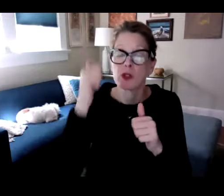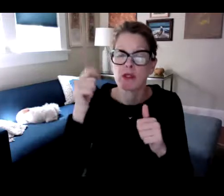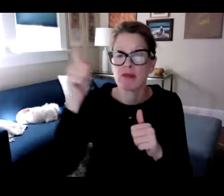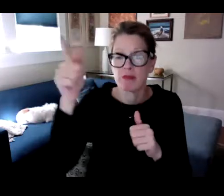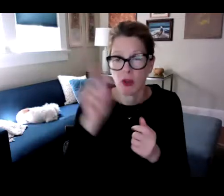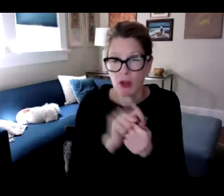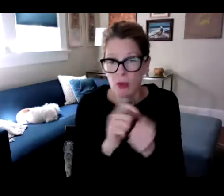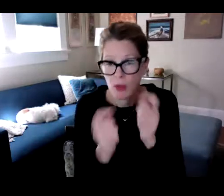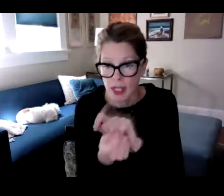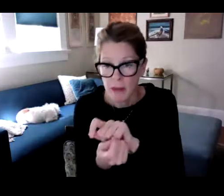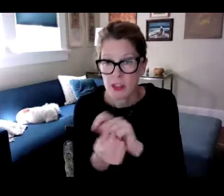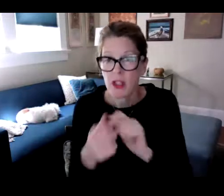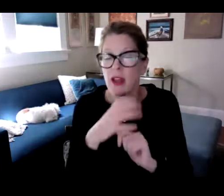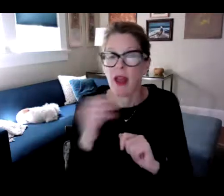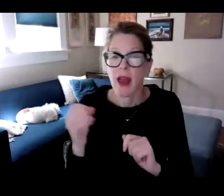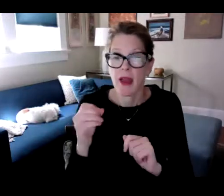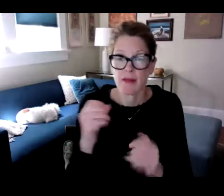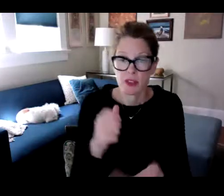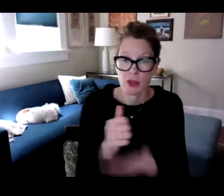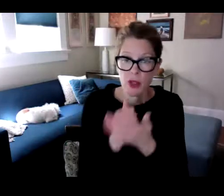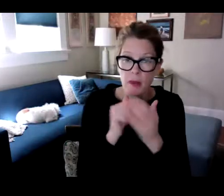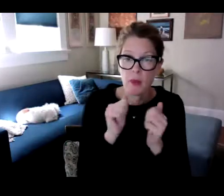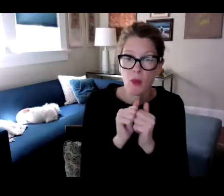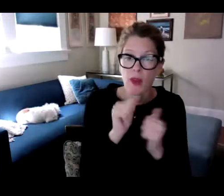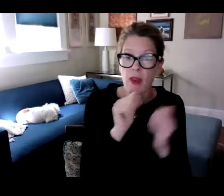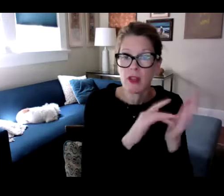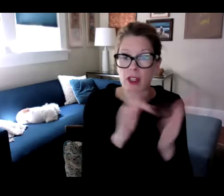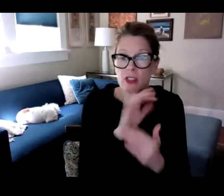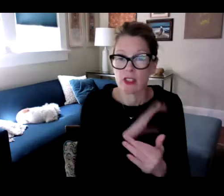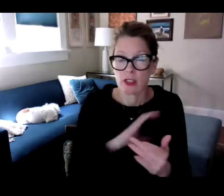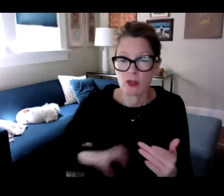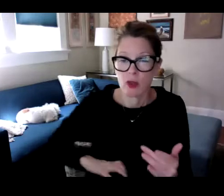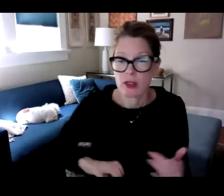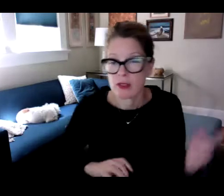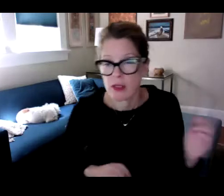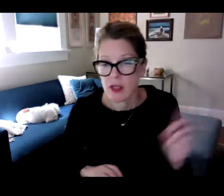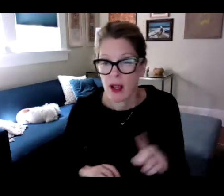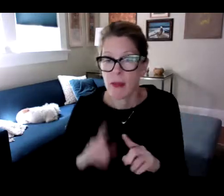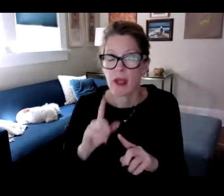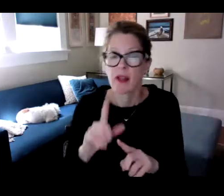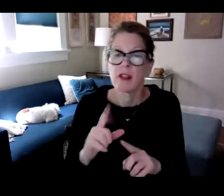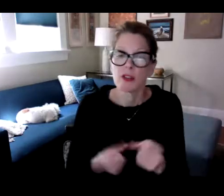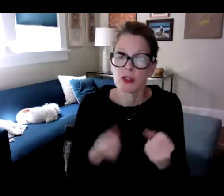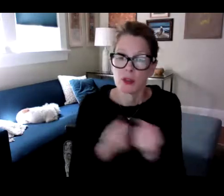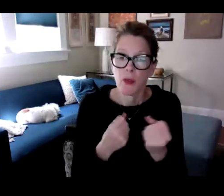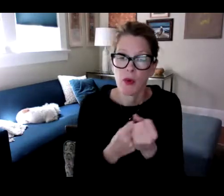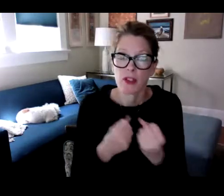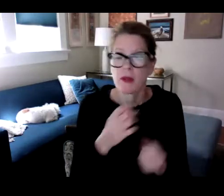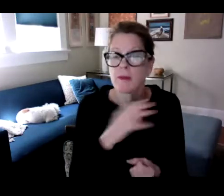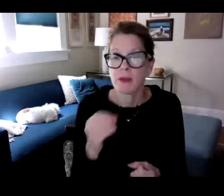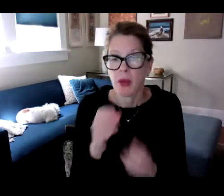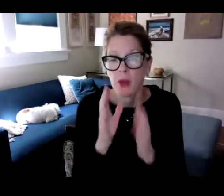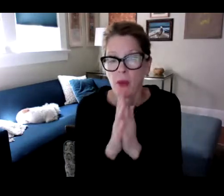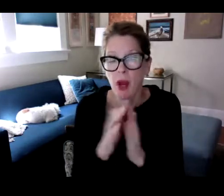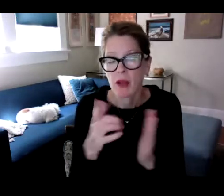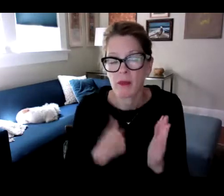Jesus Christ, for the means of grace and for the hope of glory. And we pray, give us such an